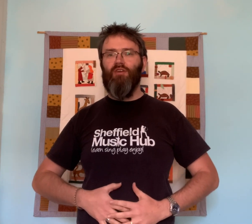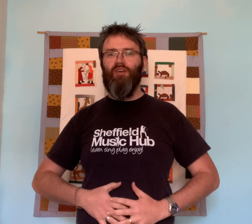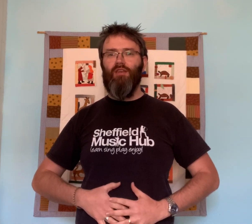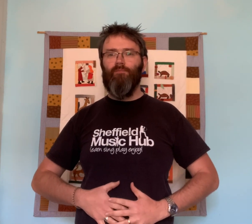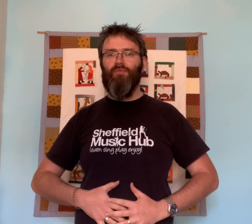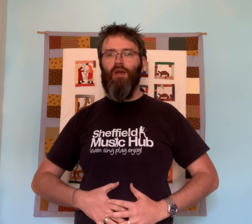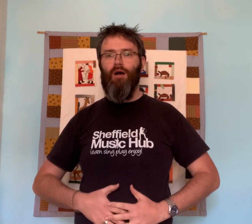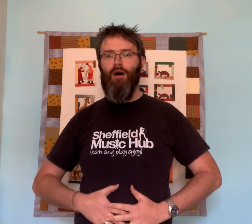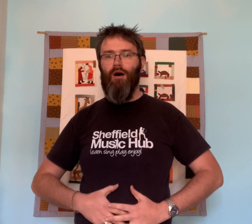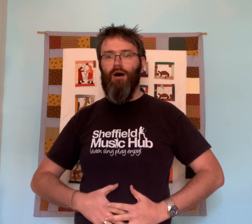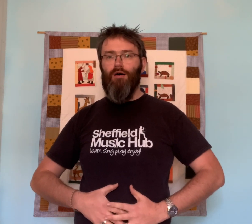in.